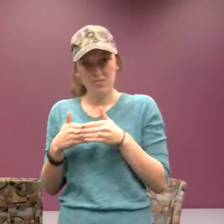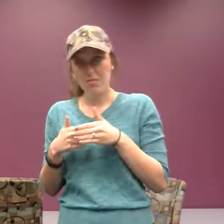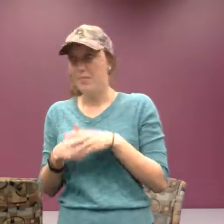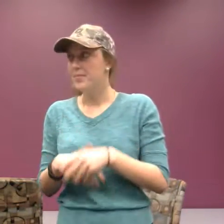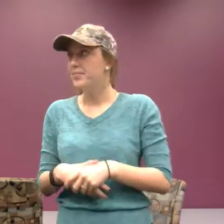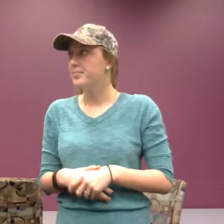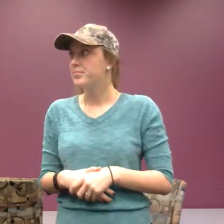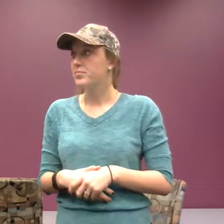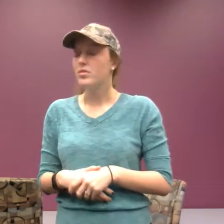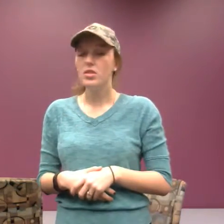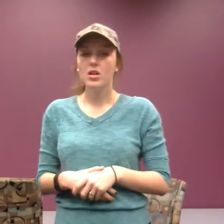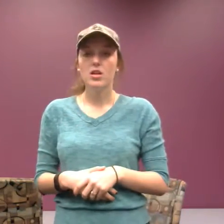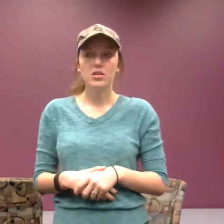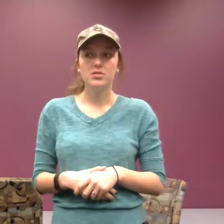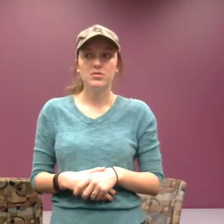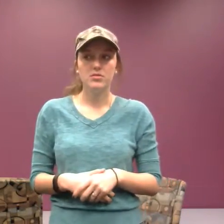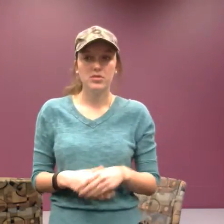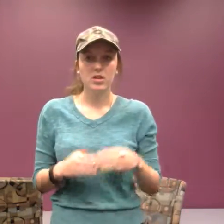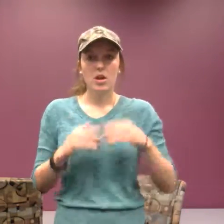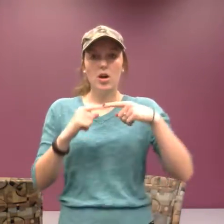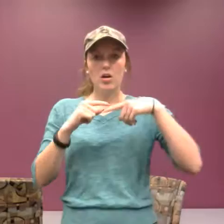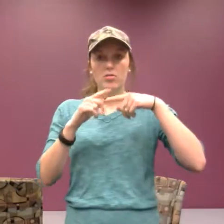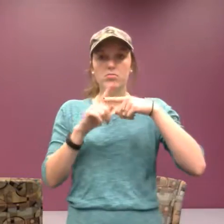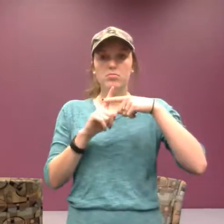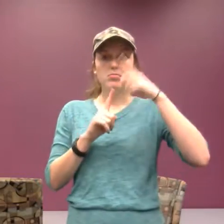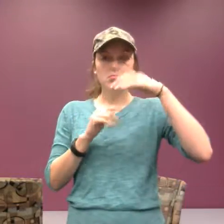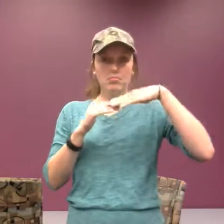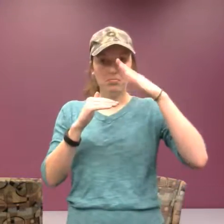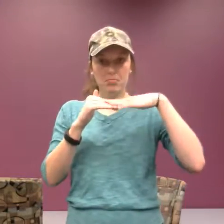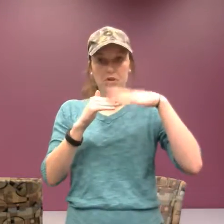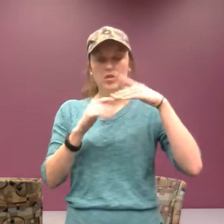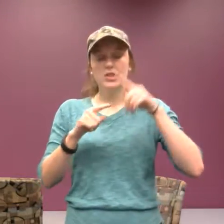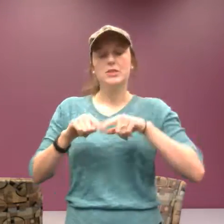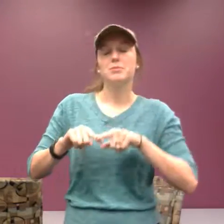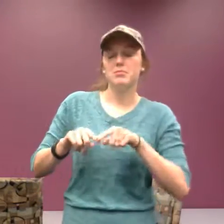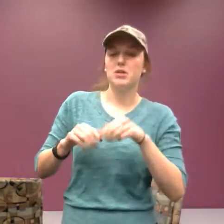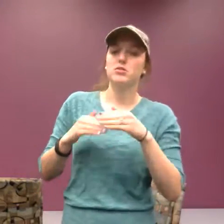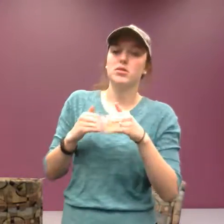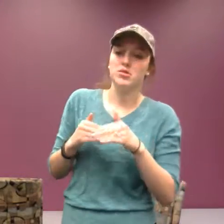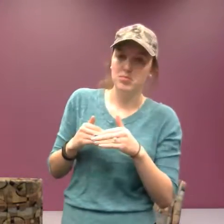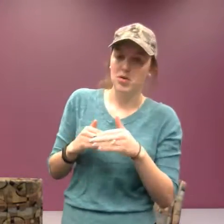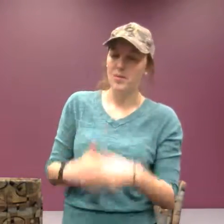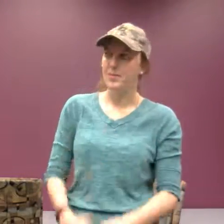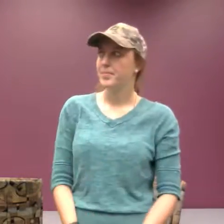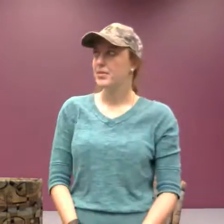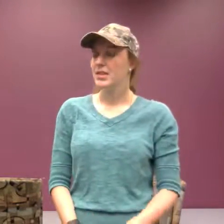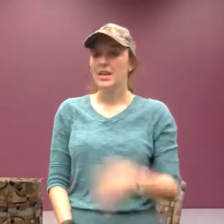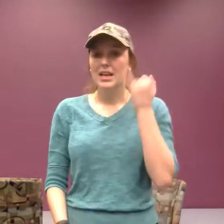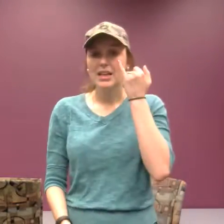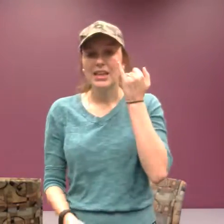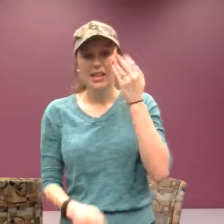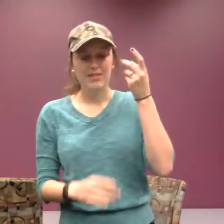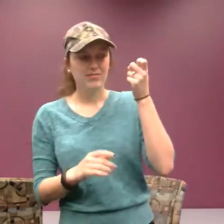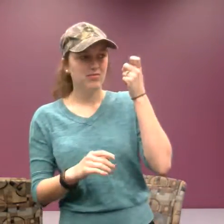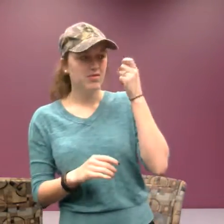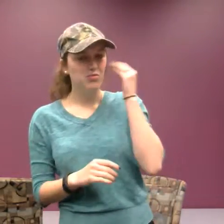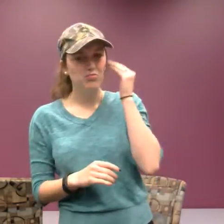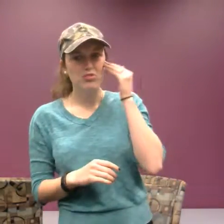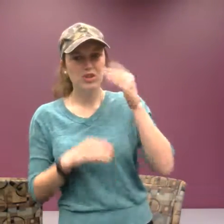Depends on the small. If you just tell me what that small one was, I know the large one, right? So that's the kind of question you need to